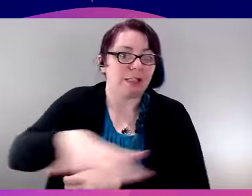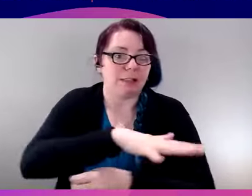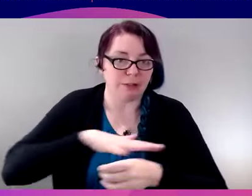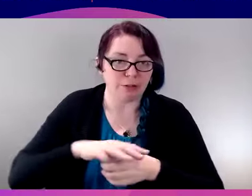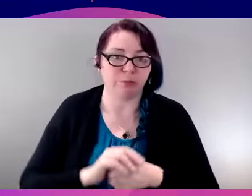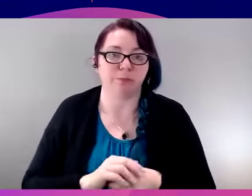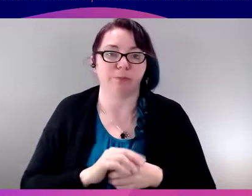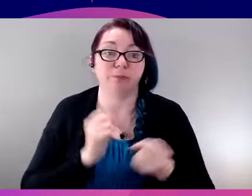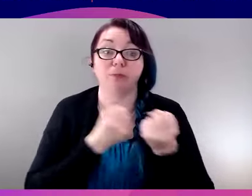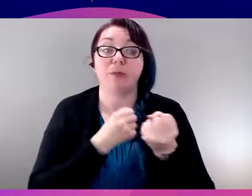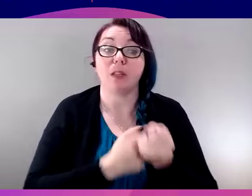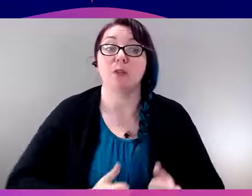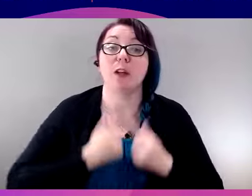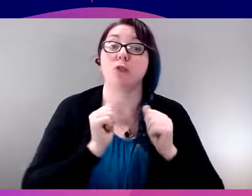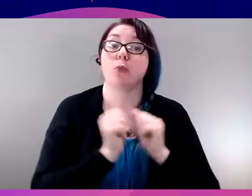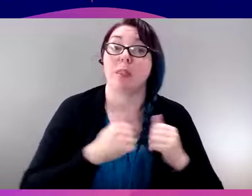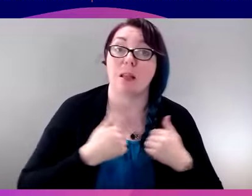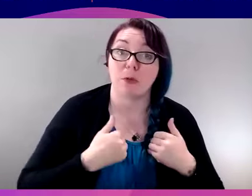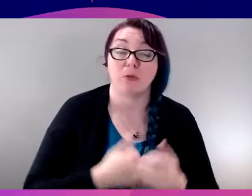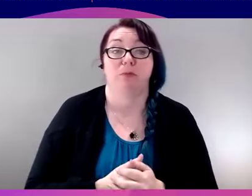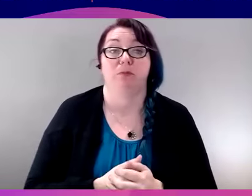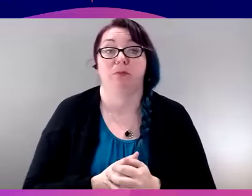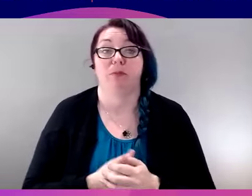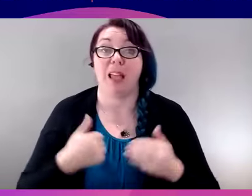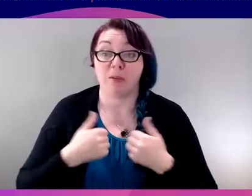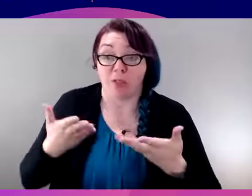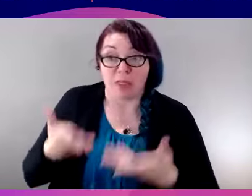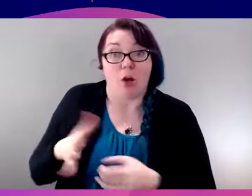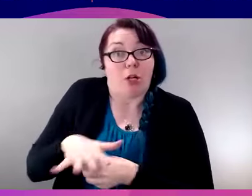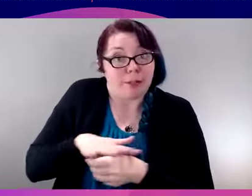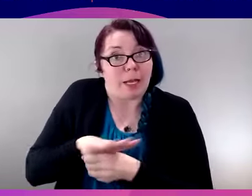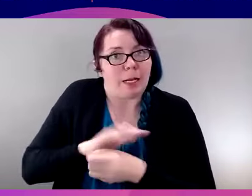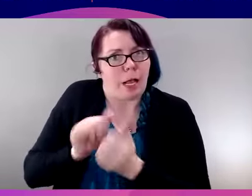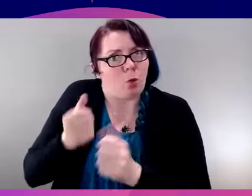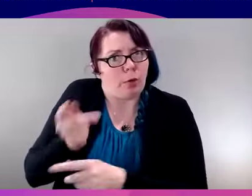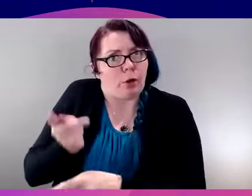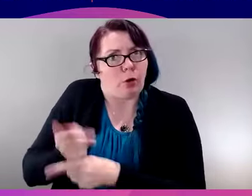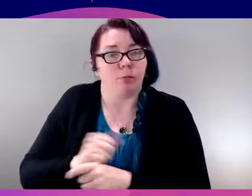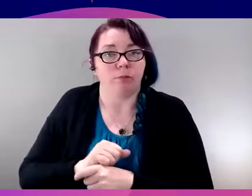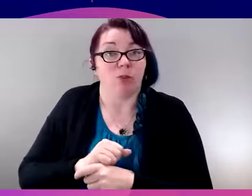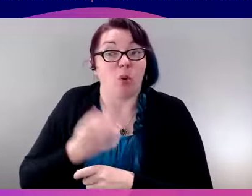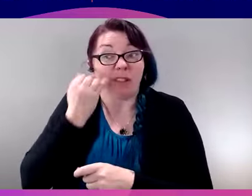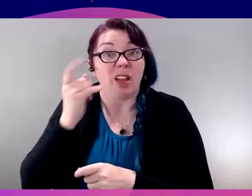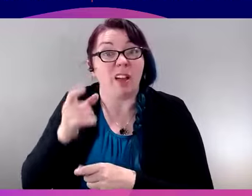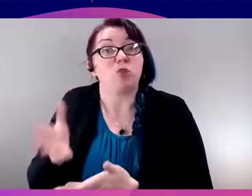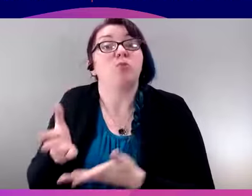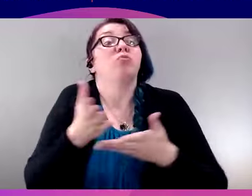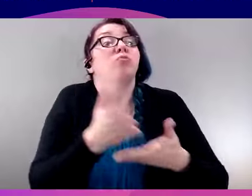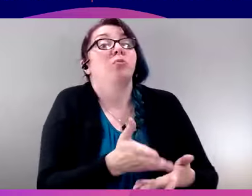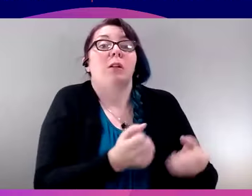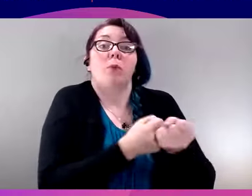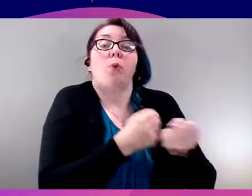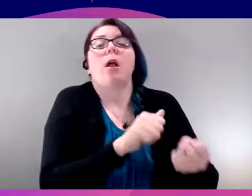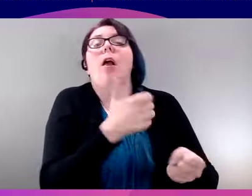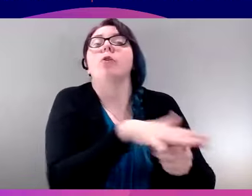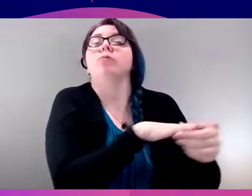co-sheltering on-site, sheltering animals off-site, supporting rural, remote, northern, and farming communities. And I would